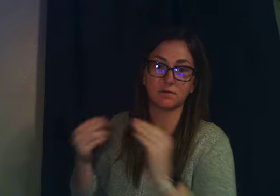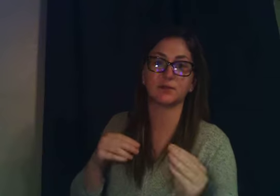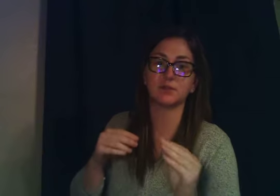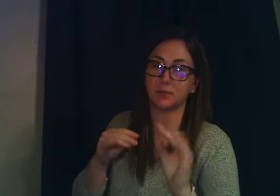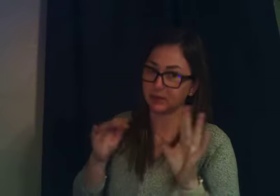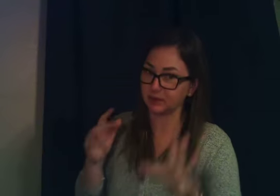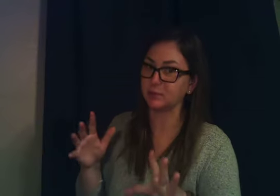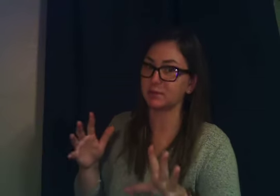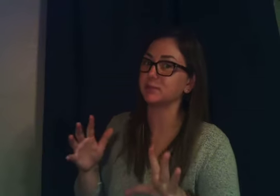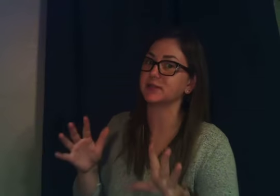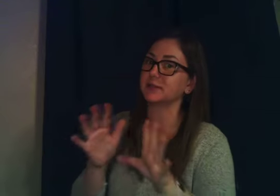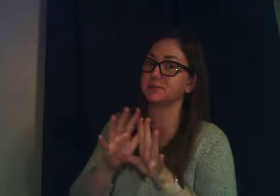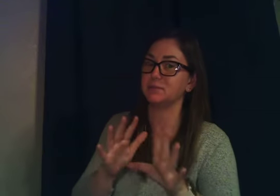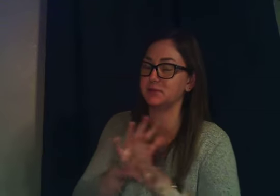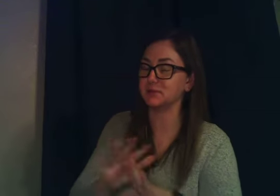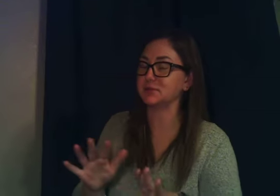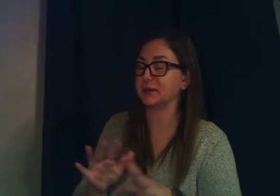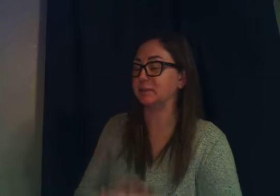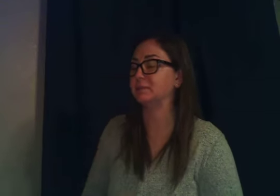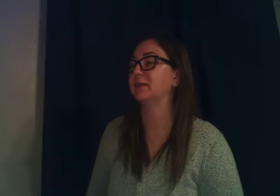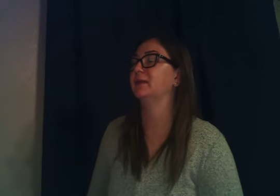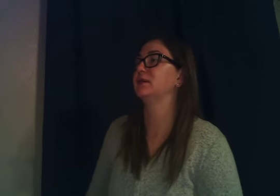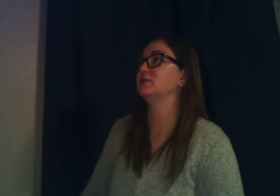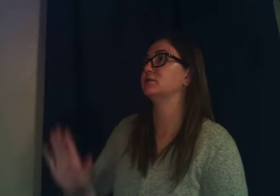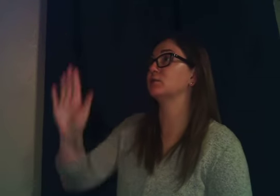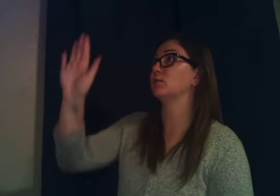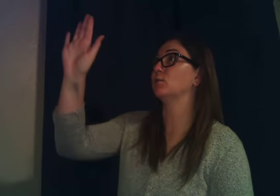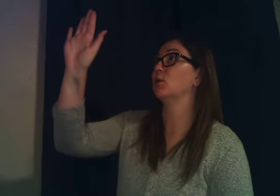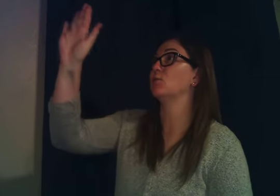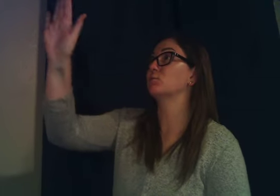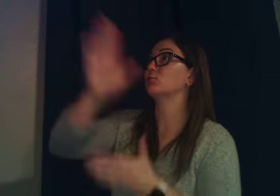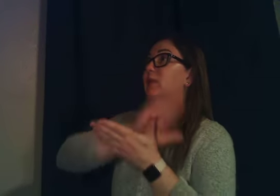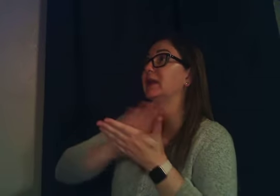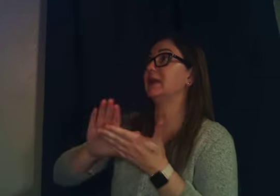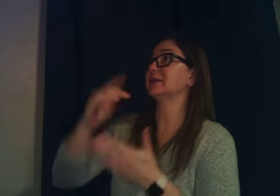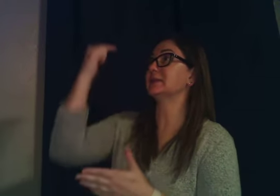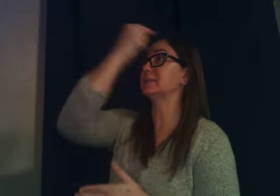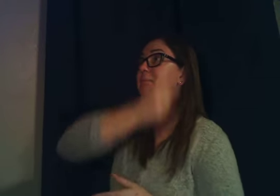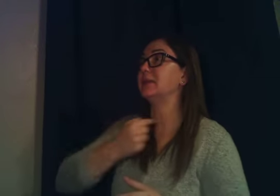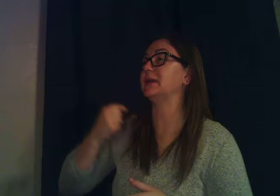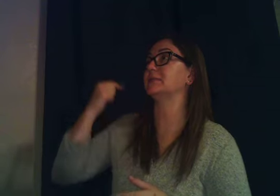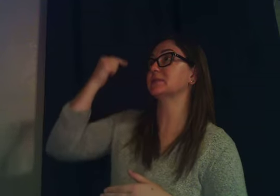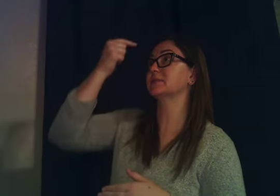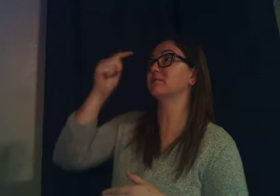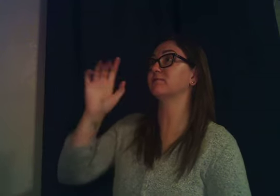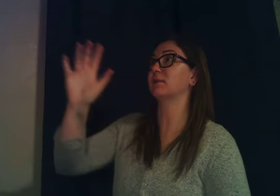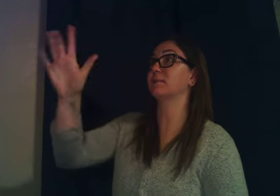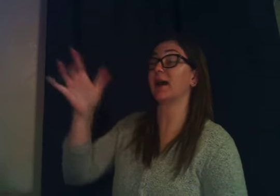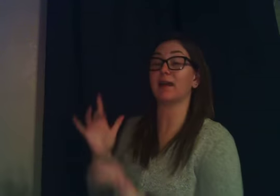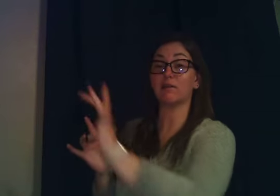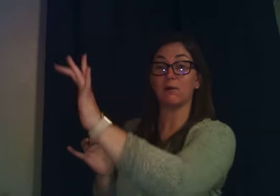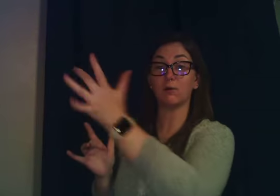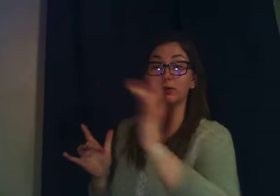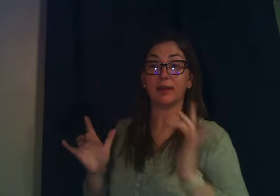first, but it'll make more sense when we do the full song. So radiant beams from thy holy